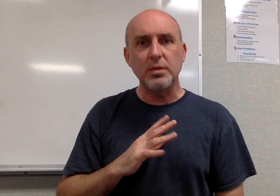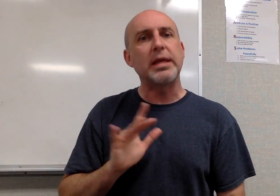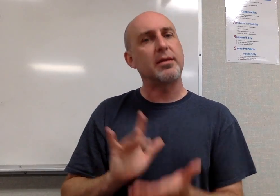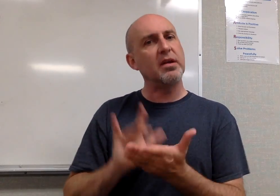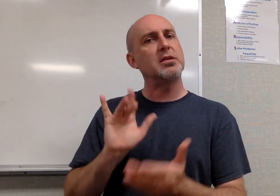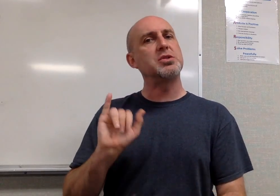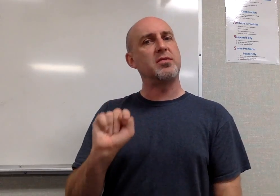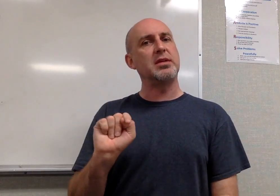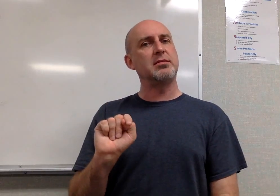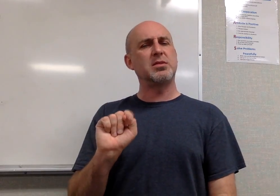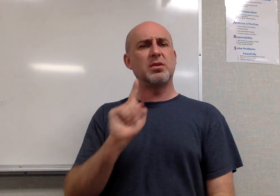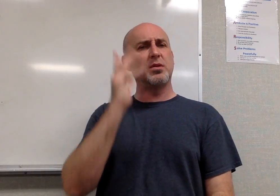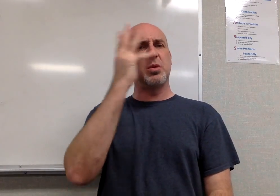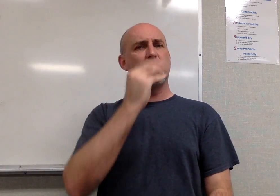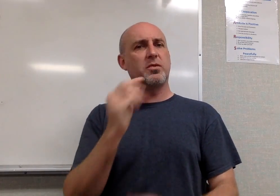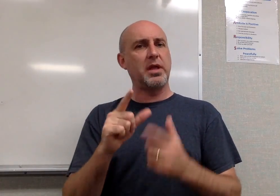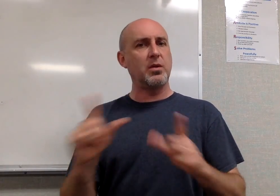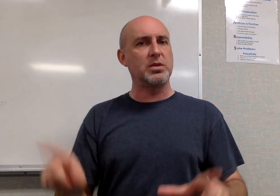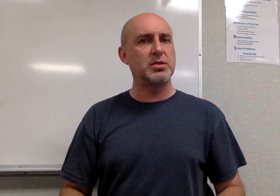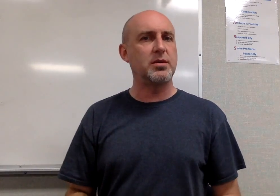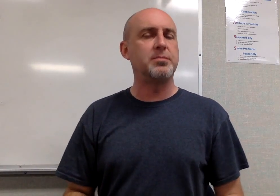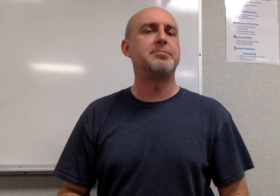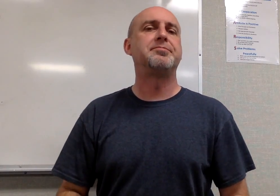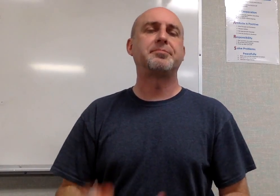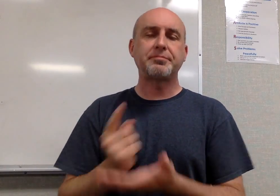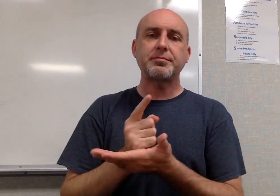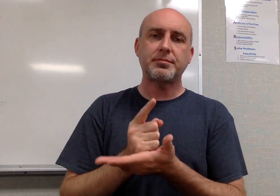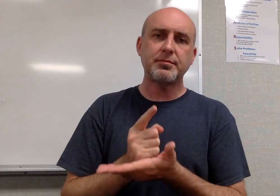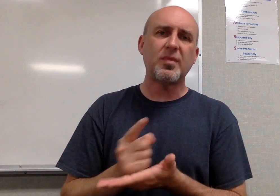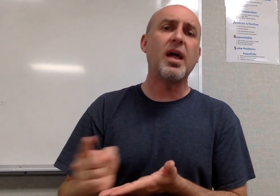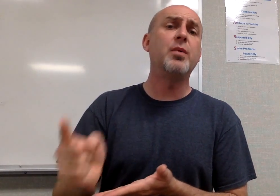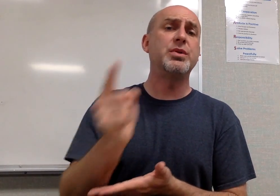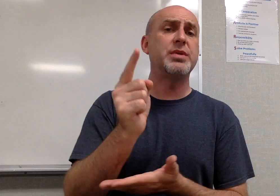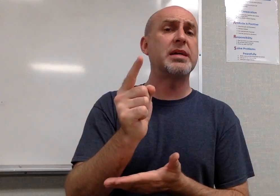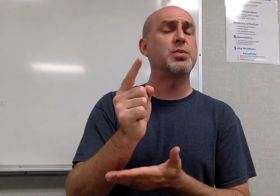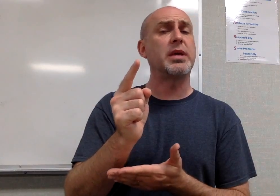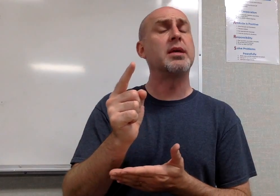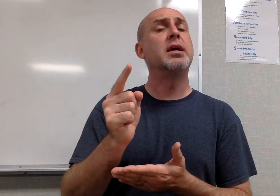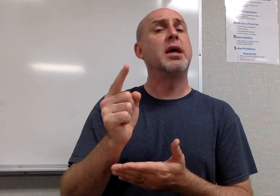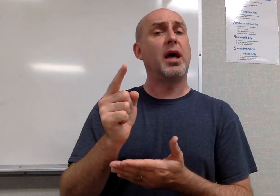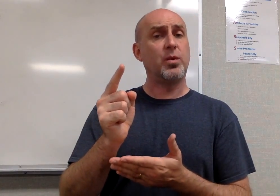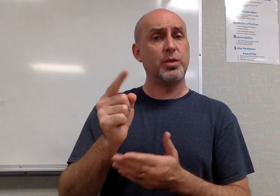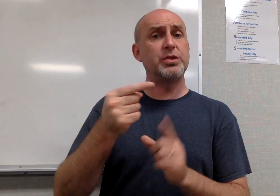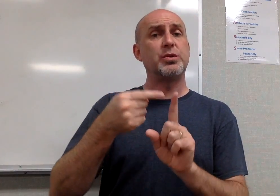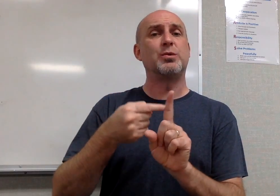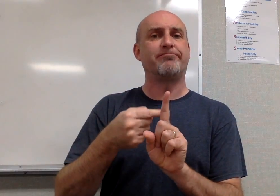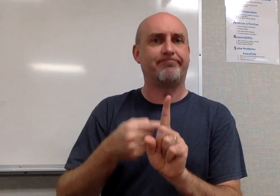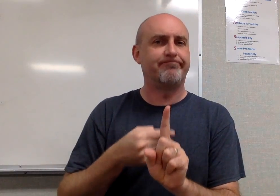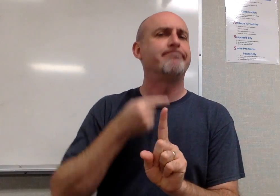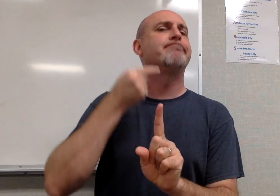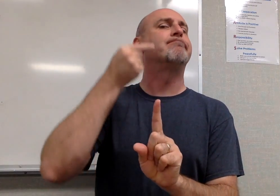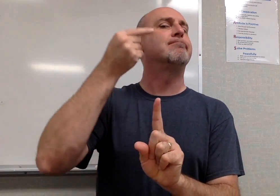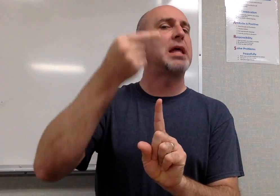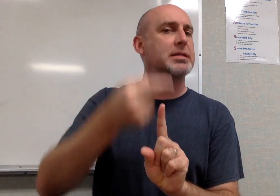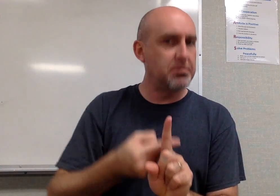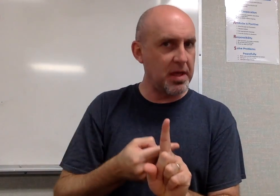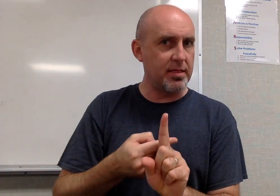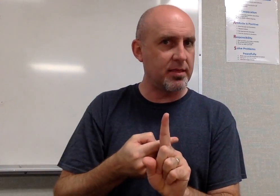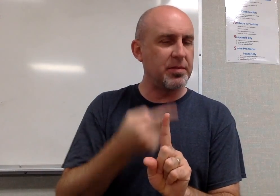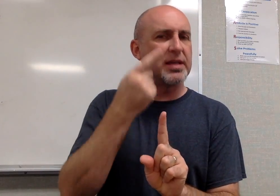take advantage of it. It's really a beautiful language, so I would do next week. I would do next month, because